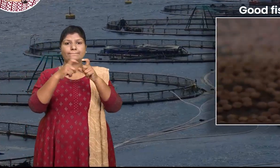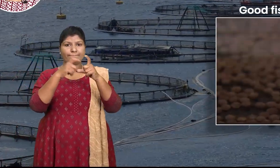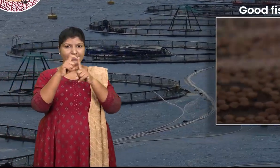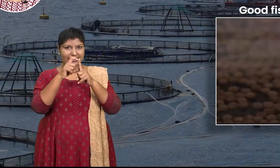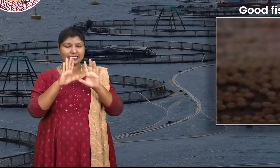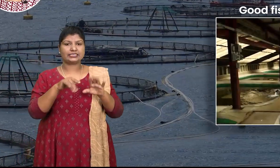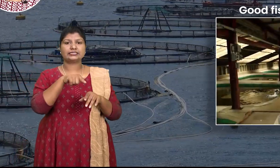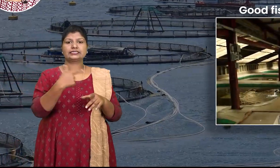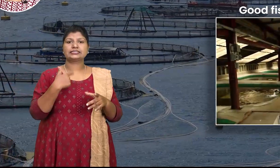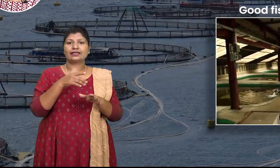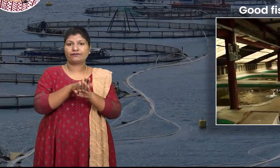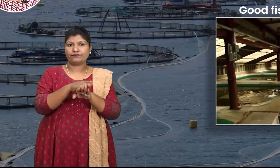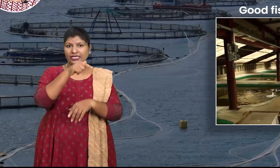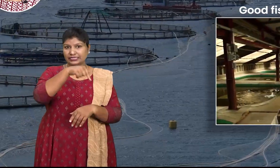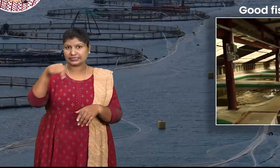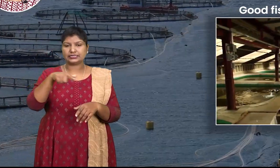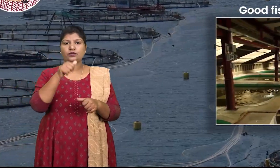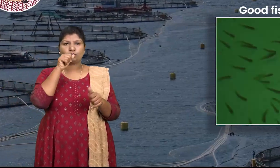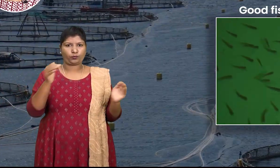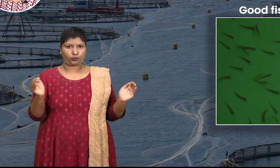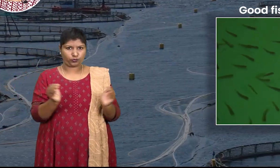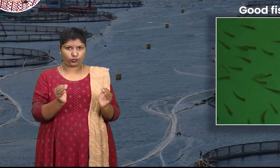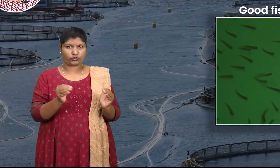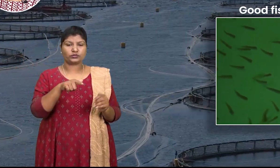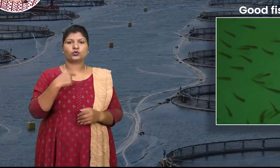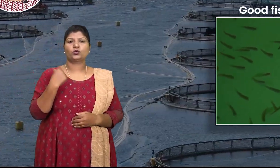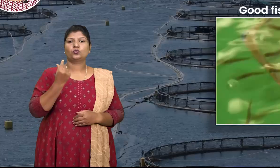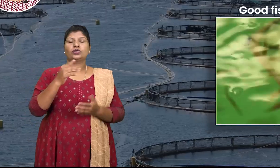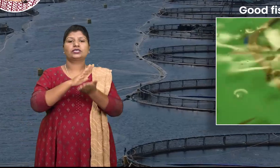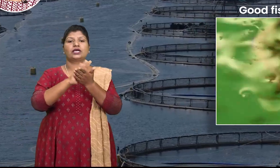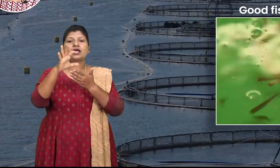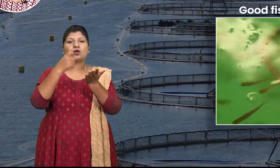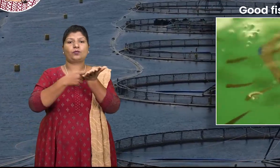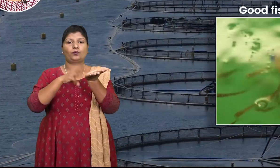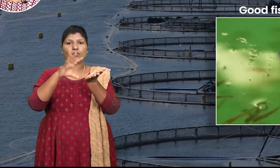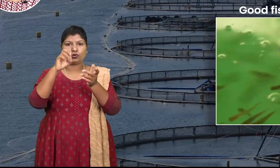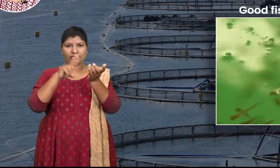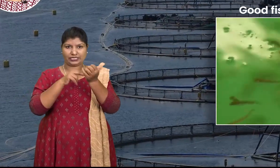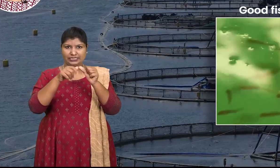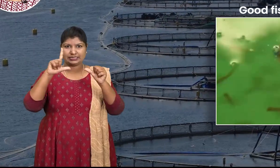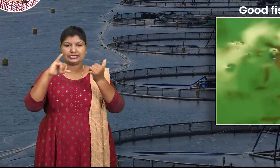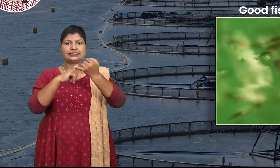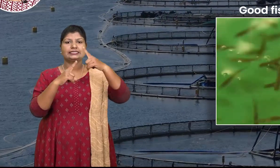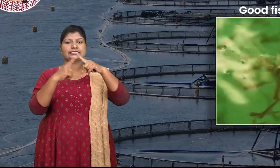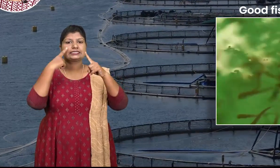in ponds using hormonal stimulation.